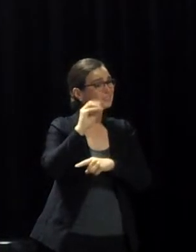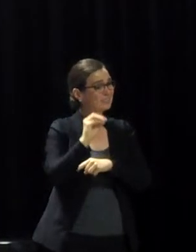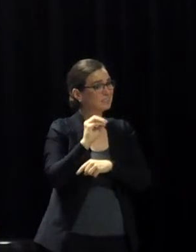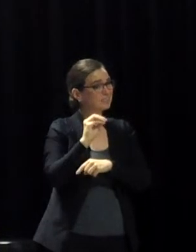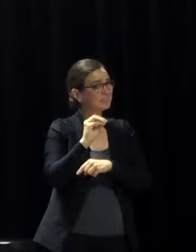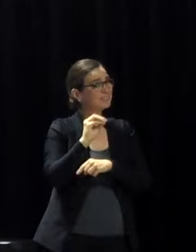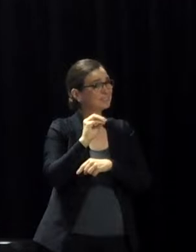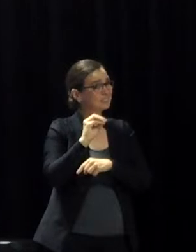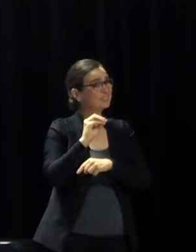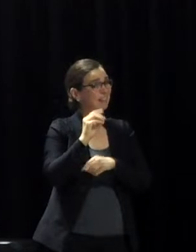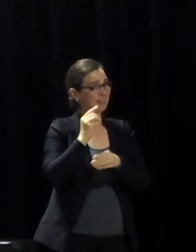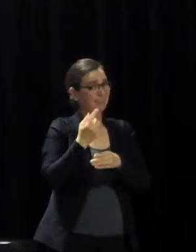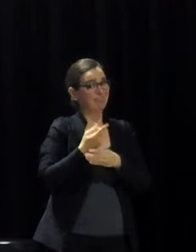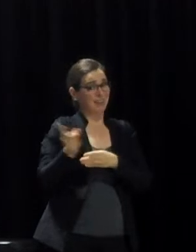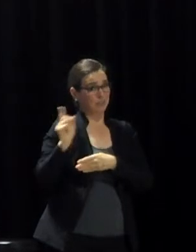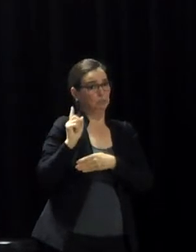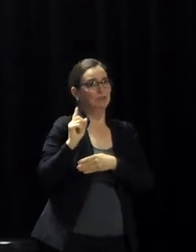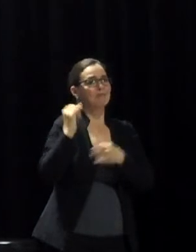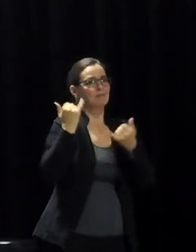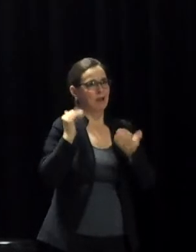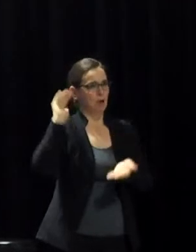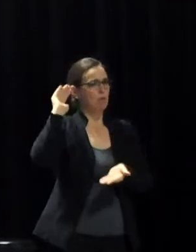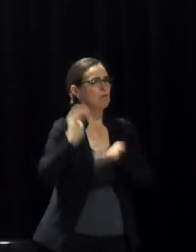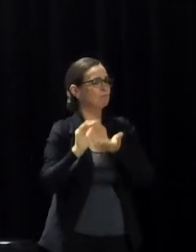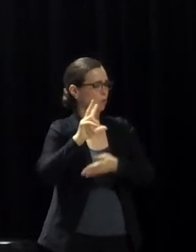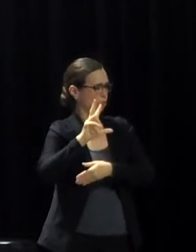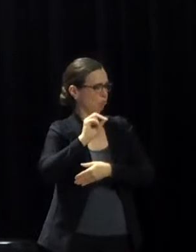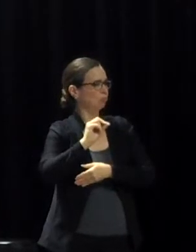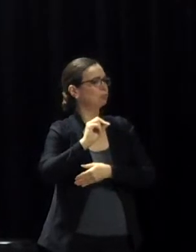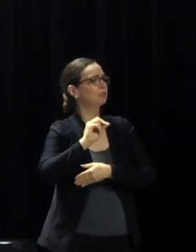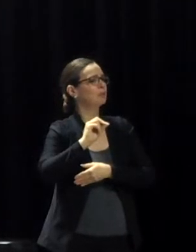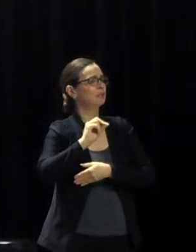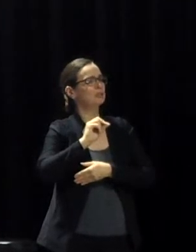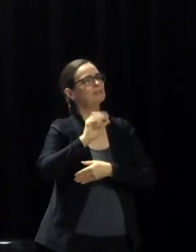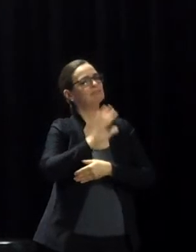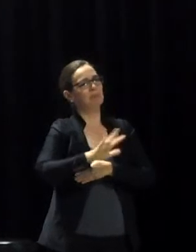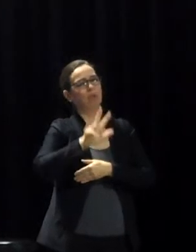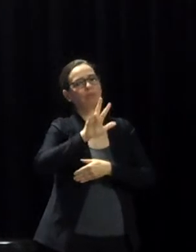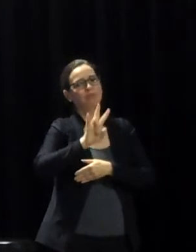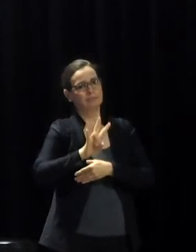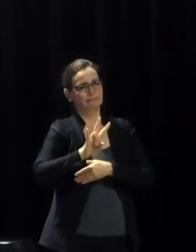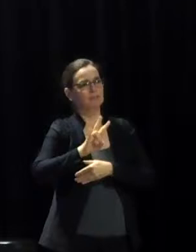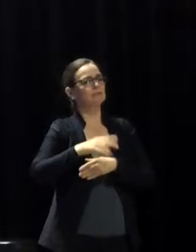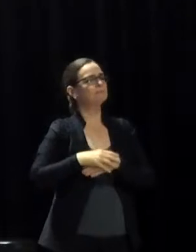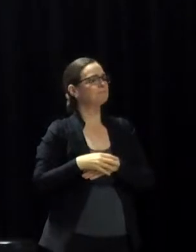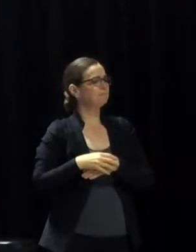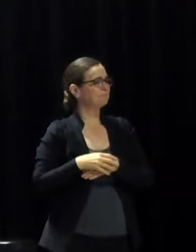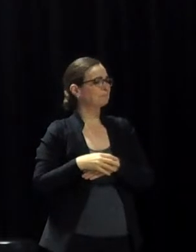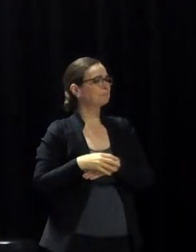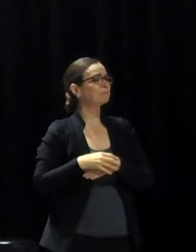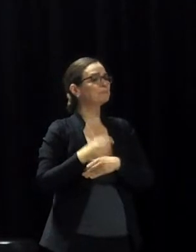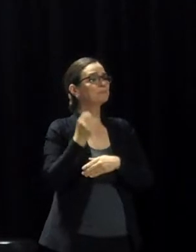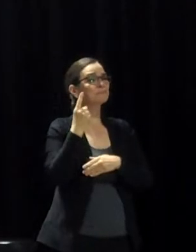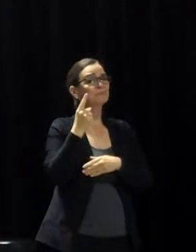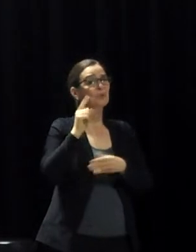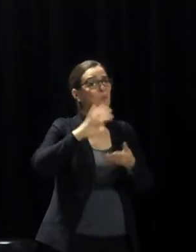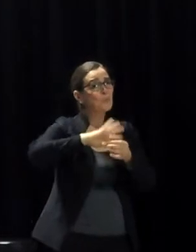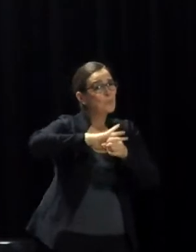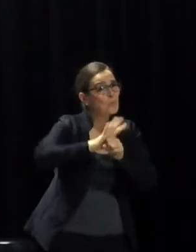37 cases, I believe, yesterday. But you just don't turn this around in a couple days. It takes